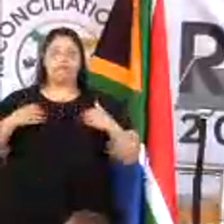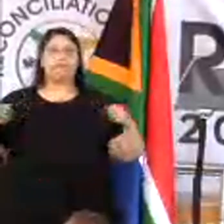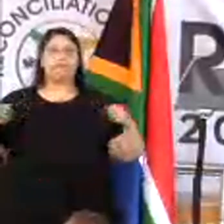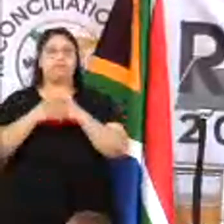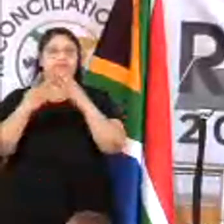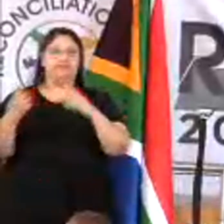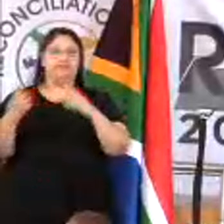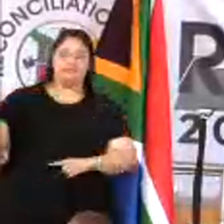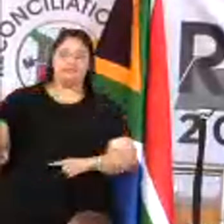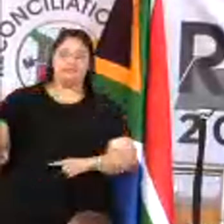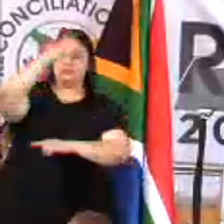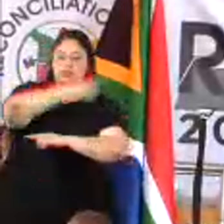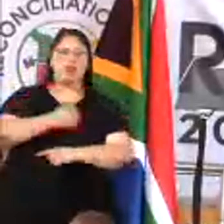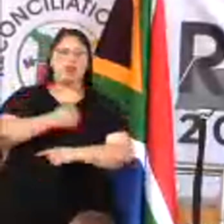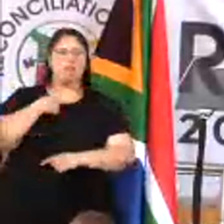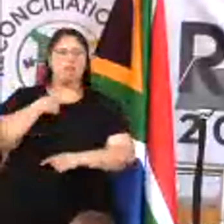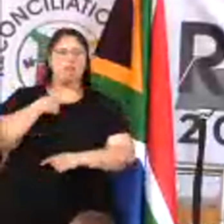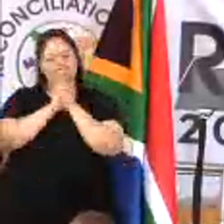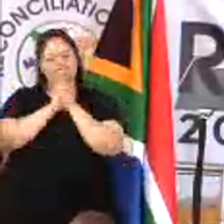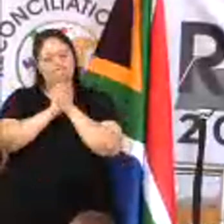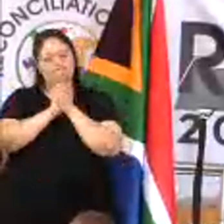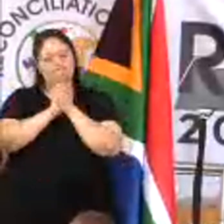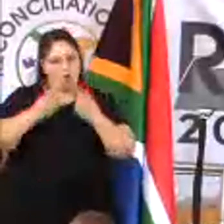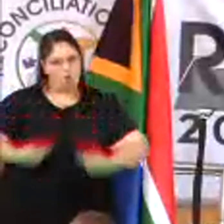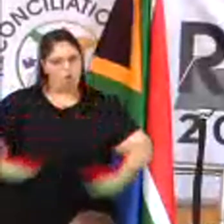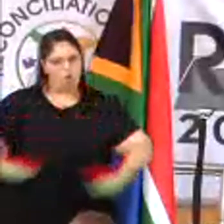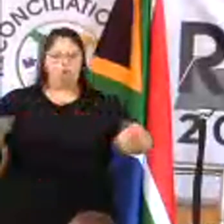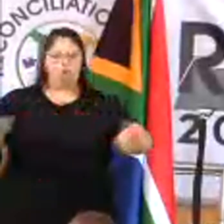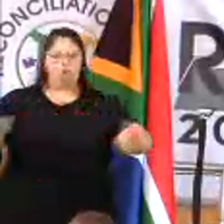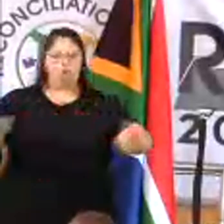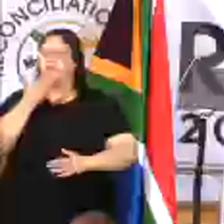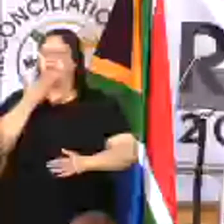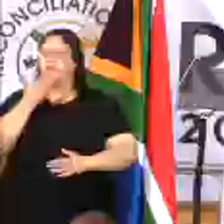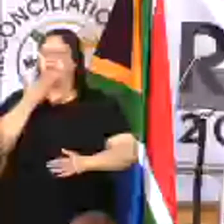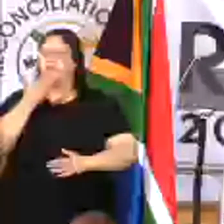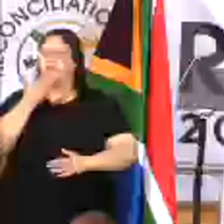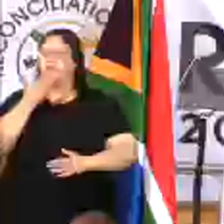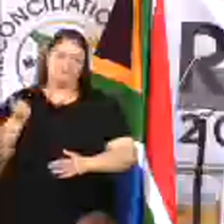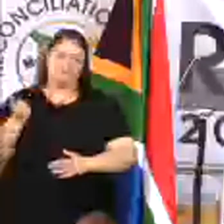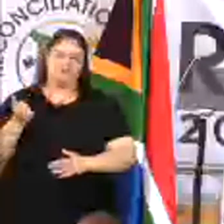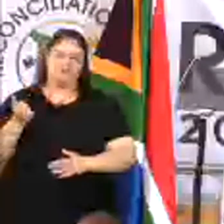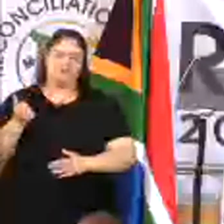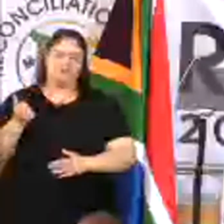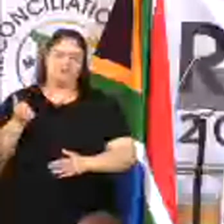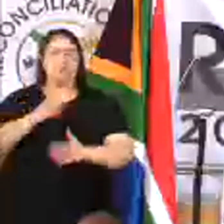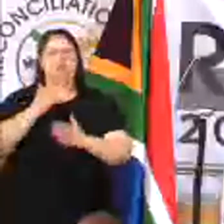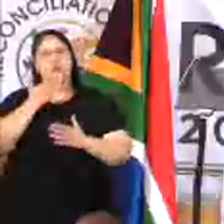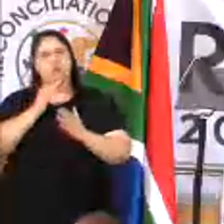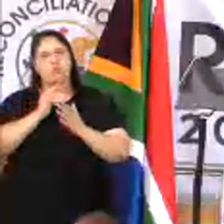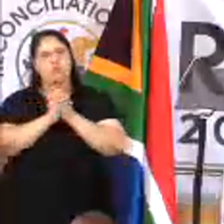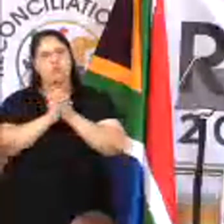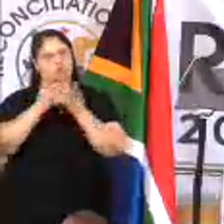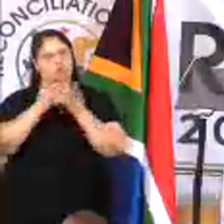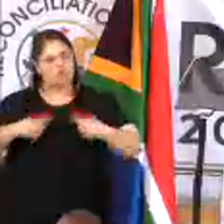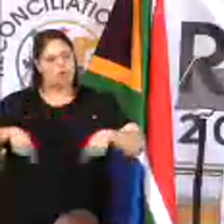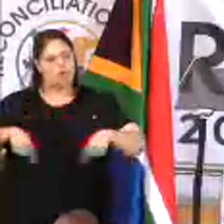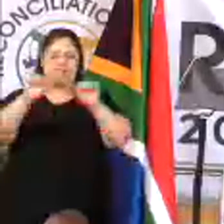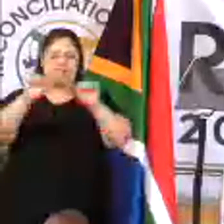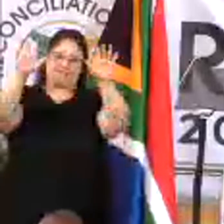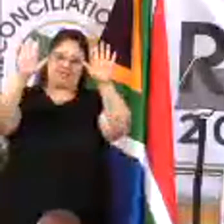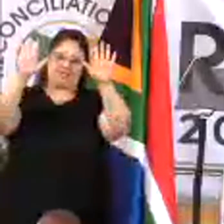Day, I wish all of us the very best. Ek wens julle almal 'n